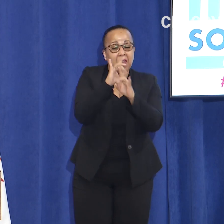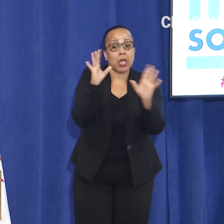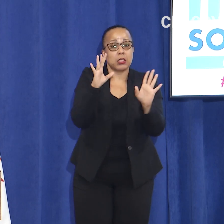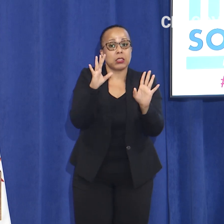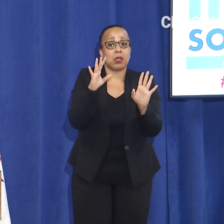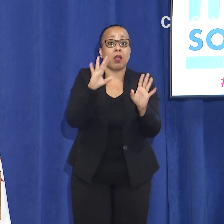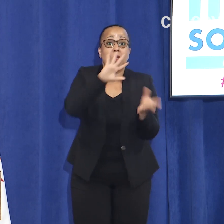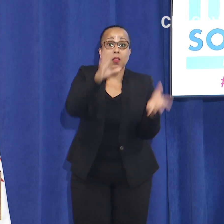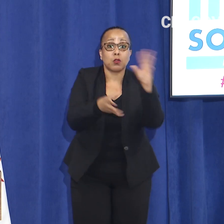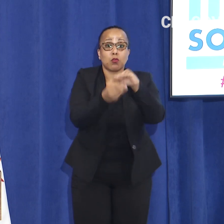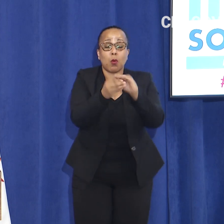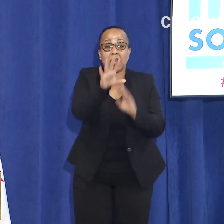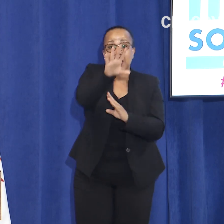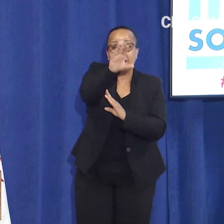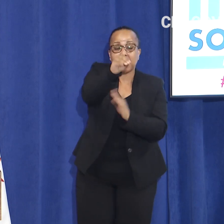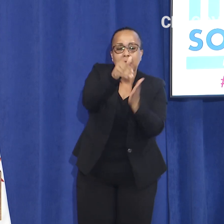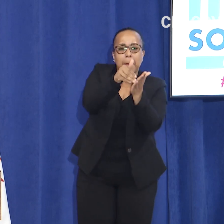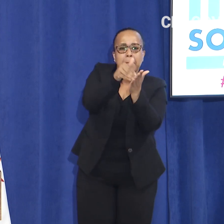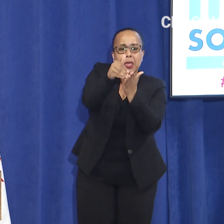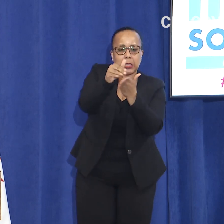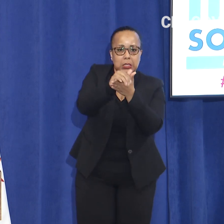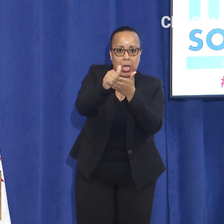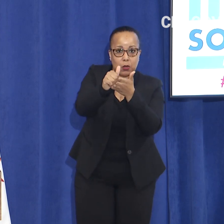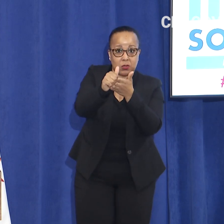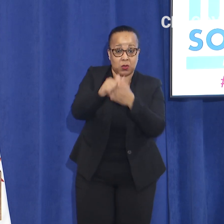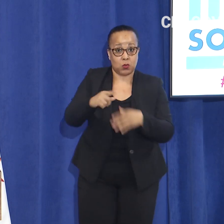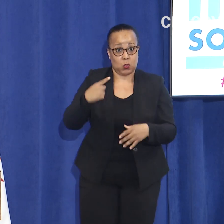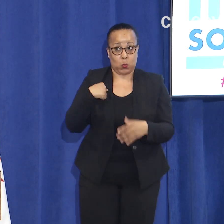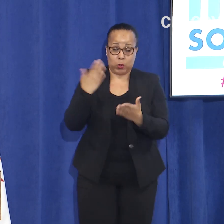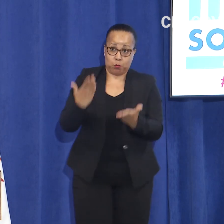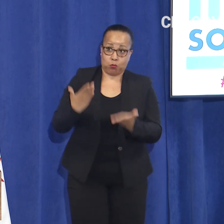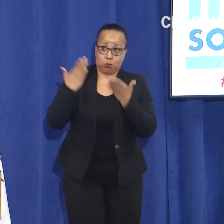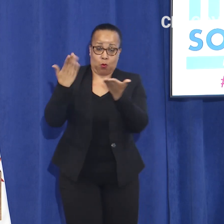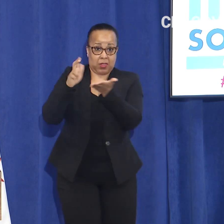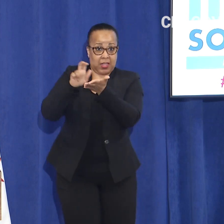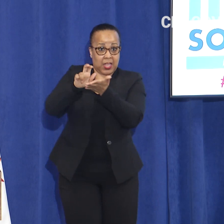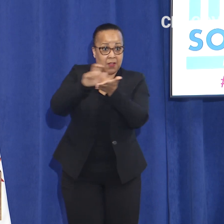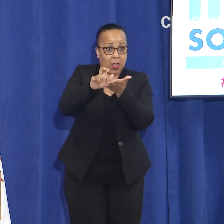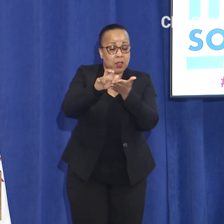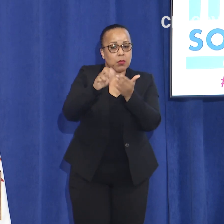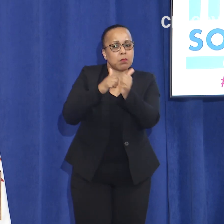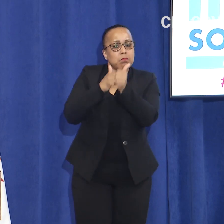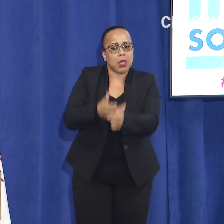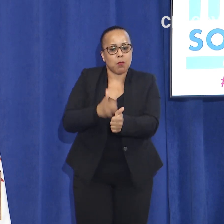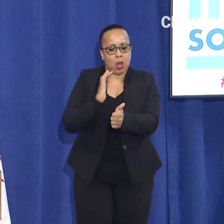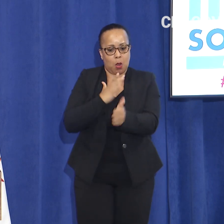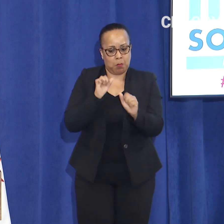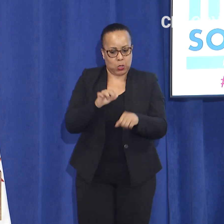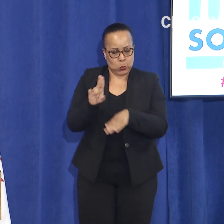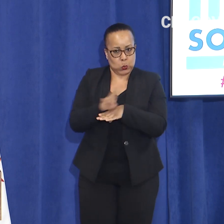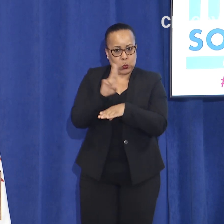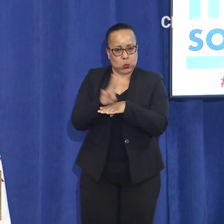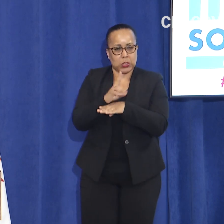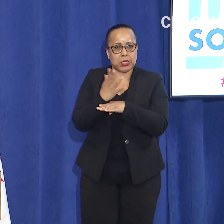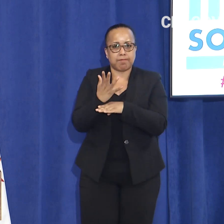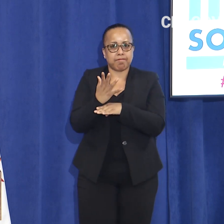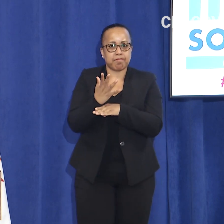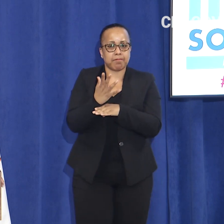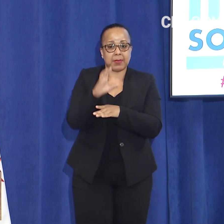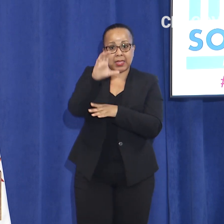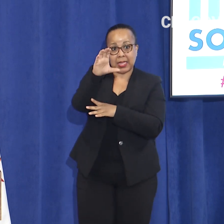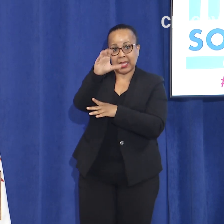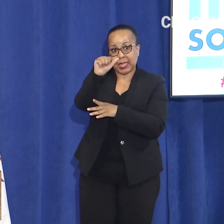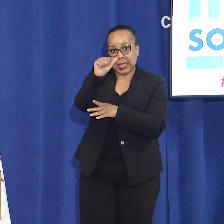million. So the investments that we propose to make, based upon our ability to use CARES